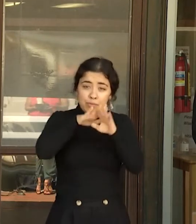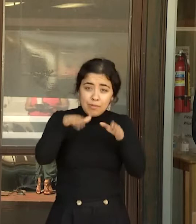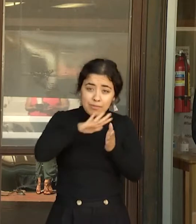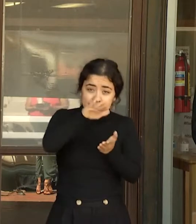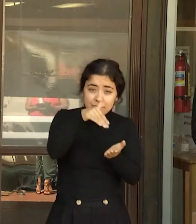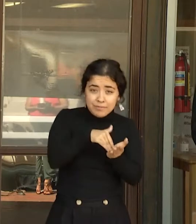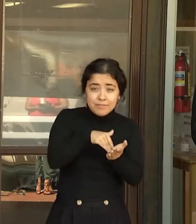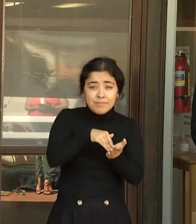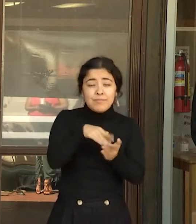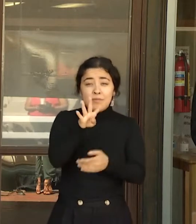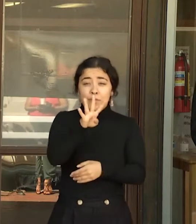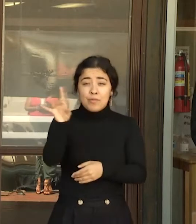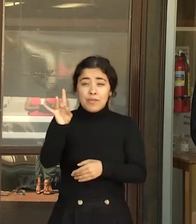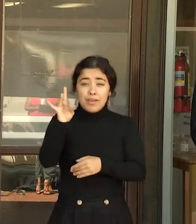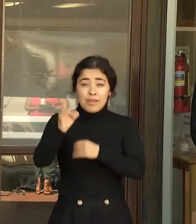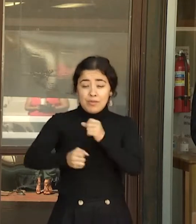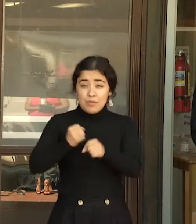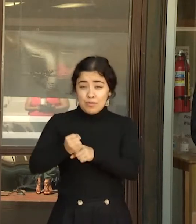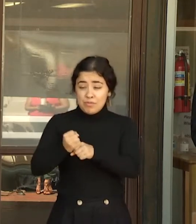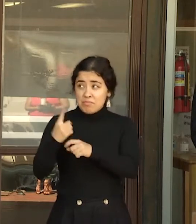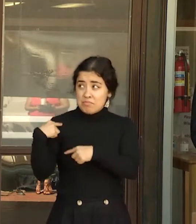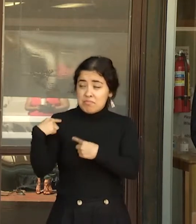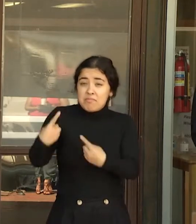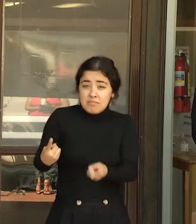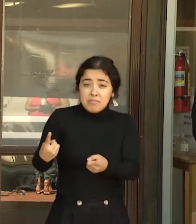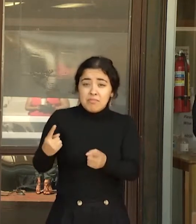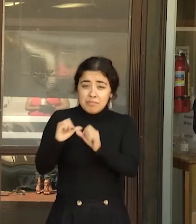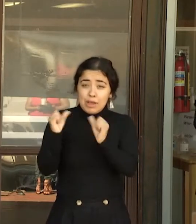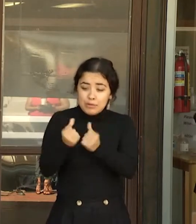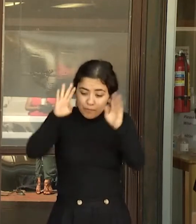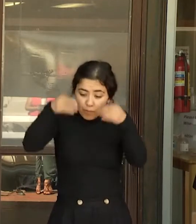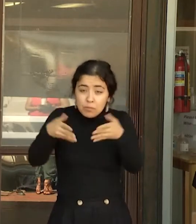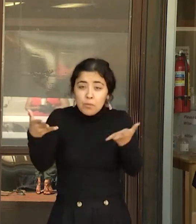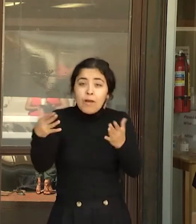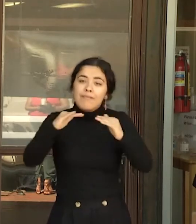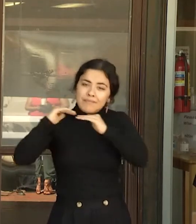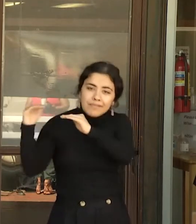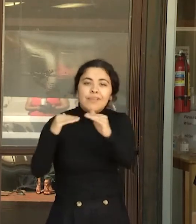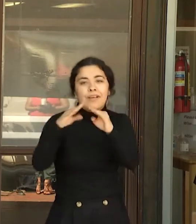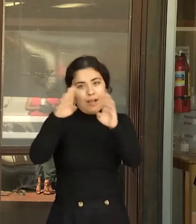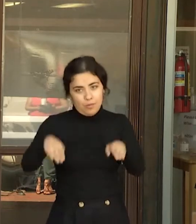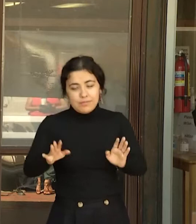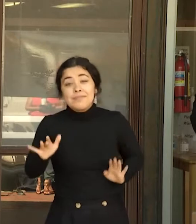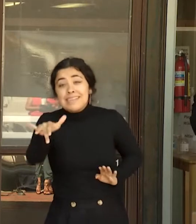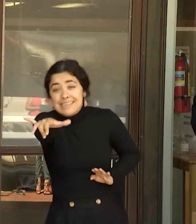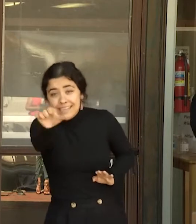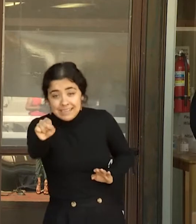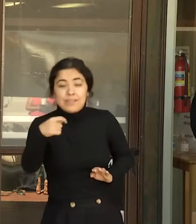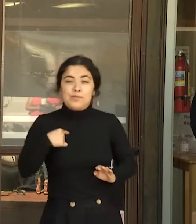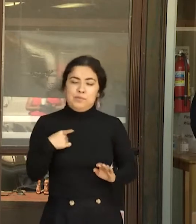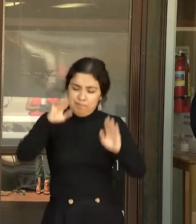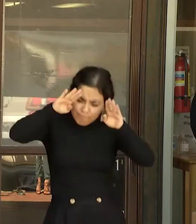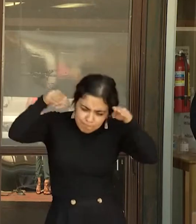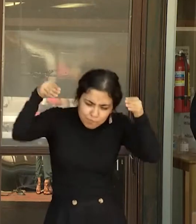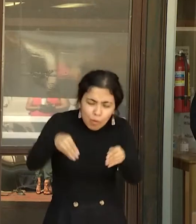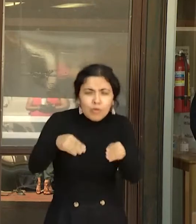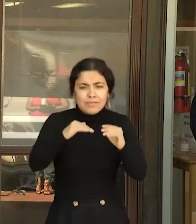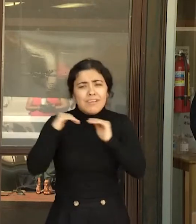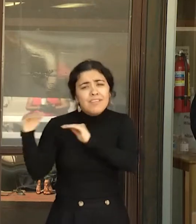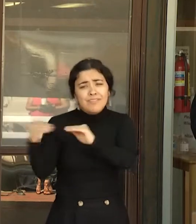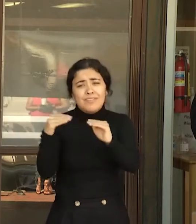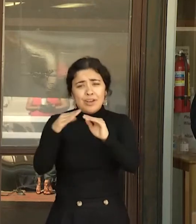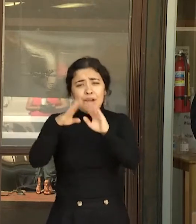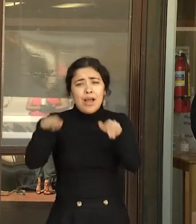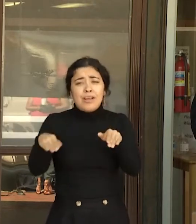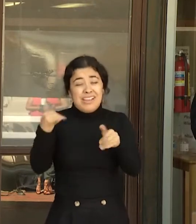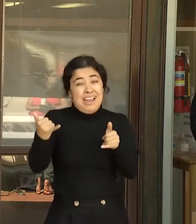is a 48-year-old agency that focused on fair housing. Yes, we focus on fair housing, something some of you may have heard lately that's being rolled